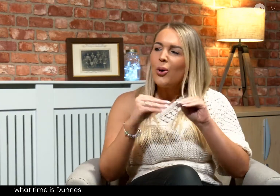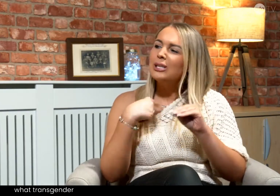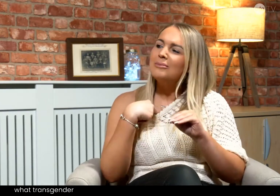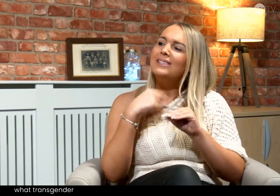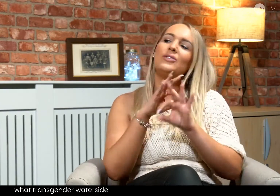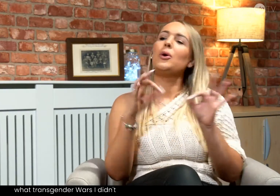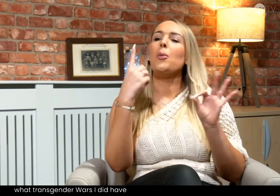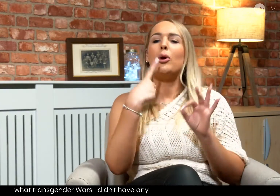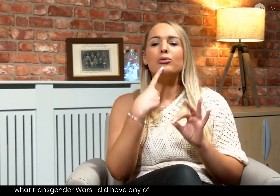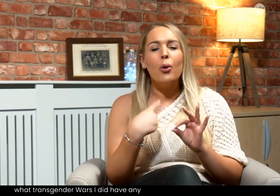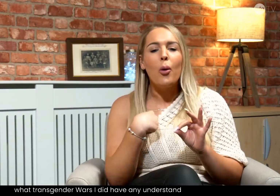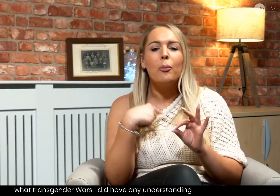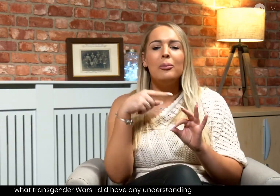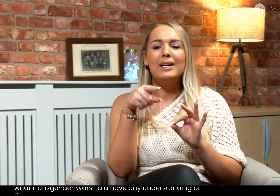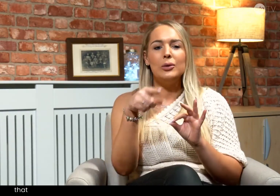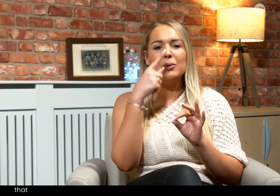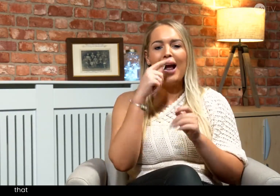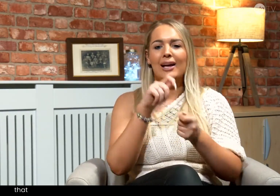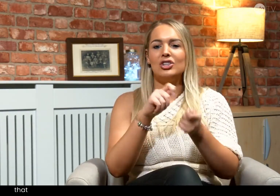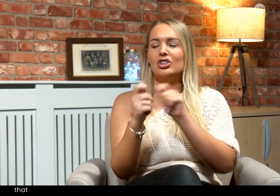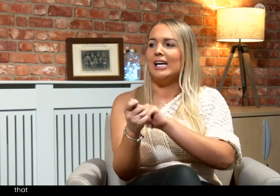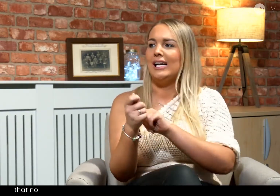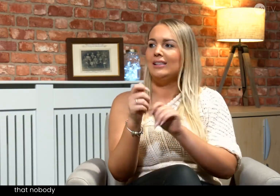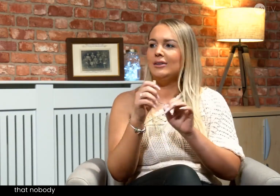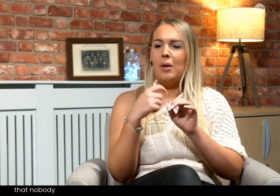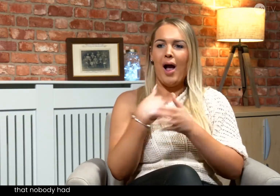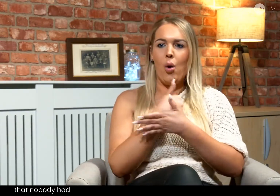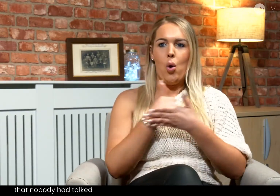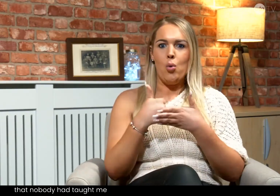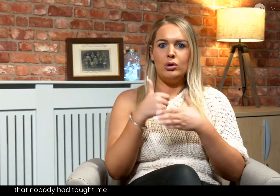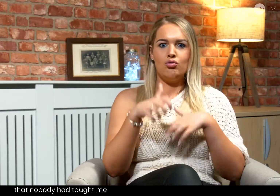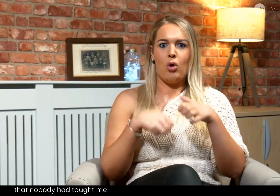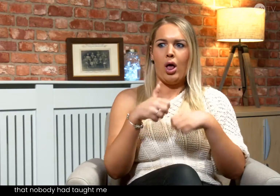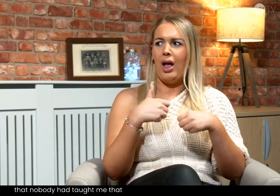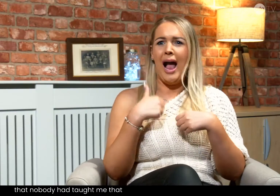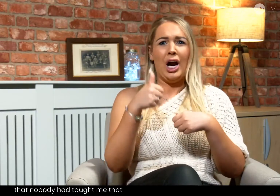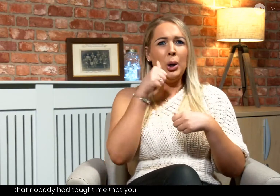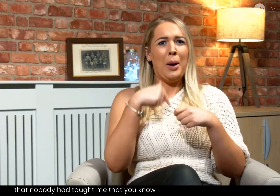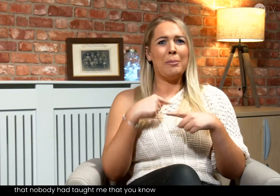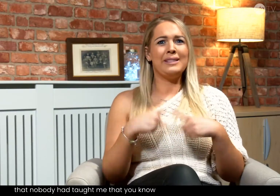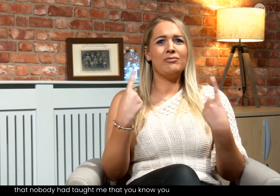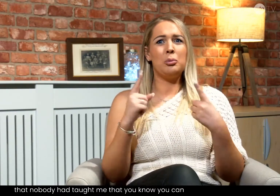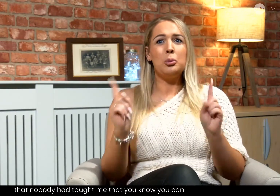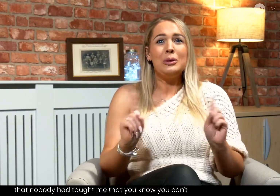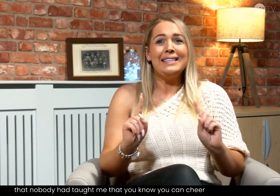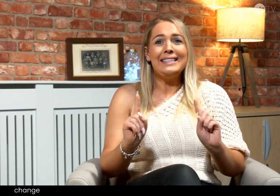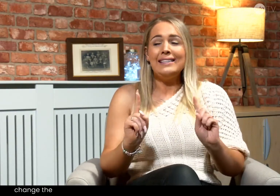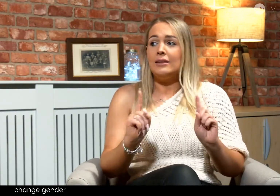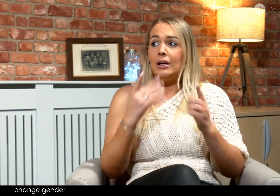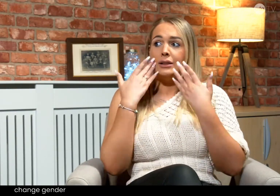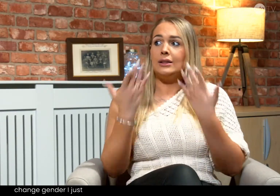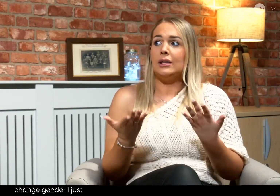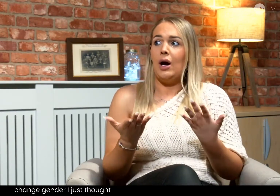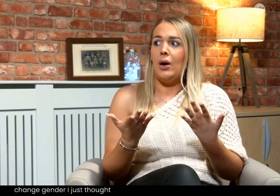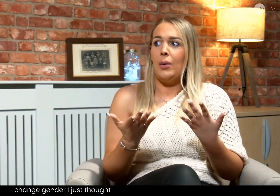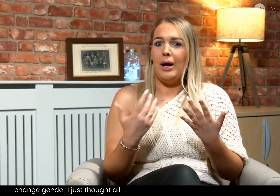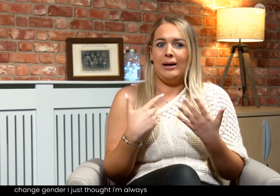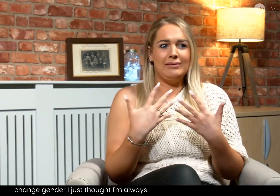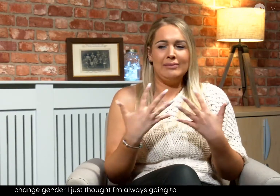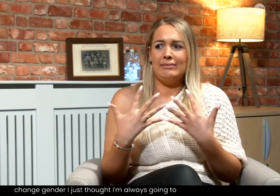of that. Nobody had taught me that, you know, you can change gender. I just thought I'm always going to struggle. I knew I was different, but I